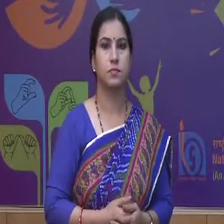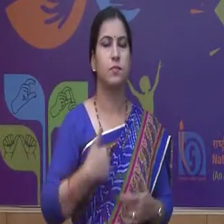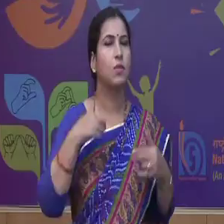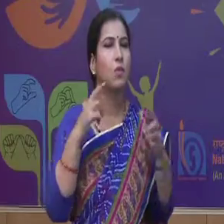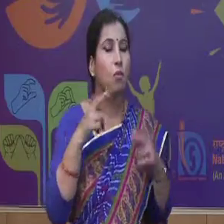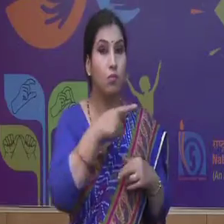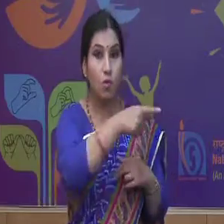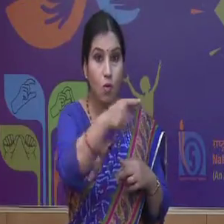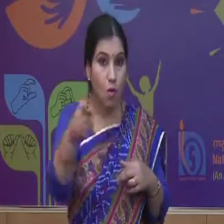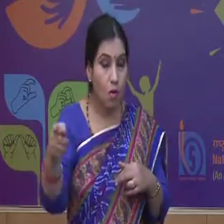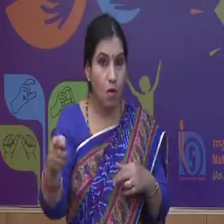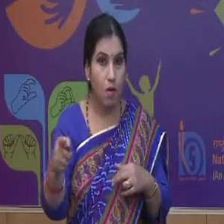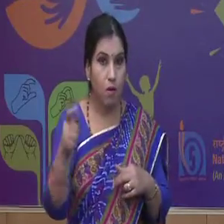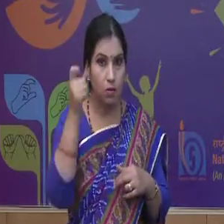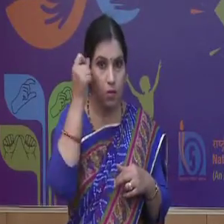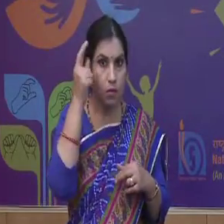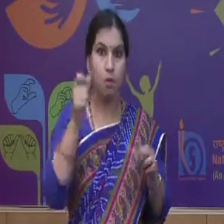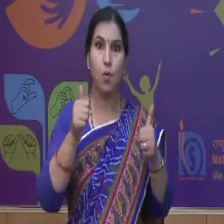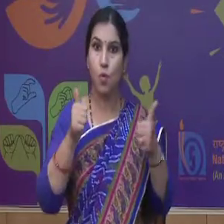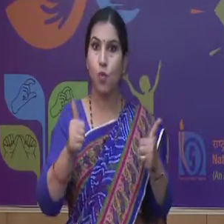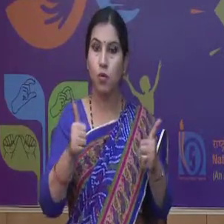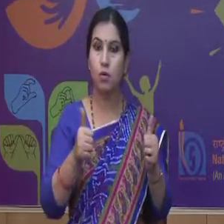I hope you understood